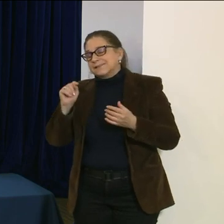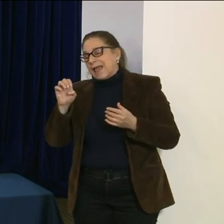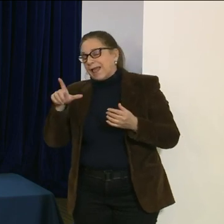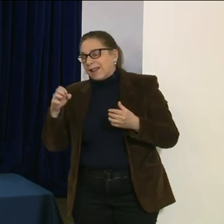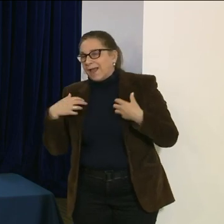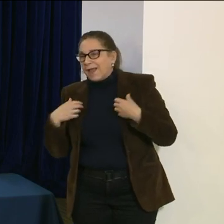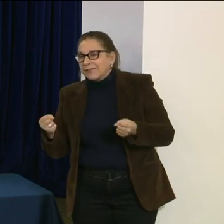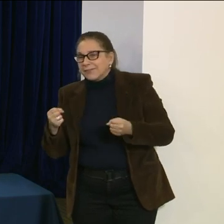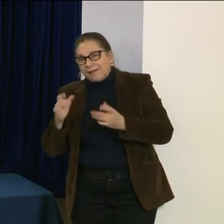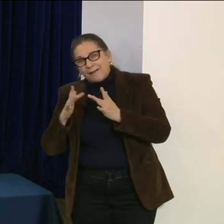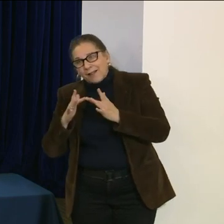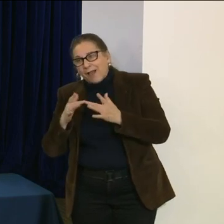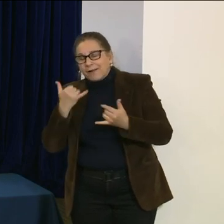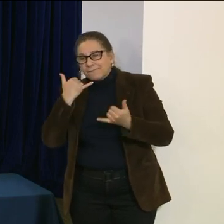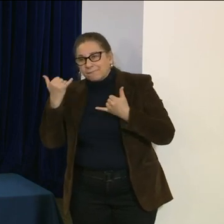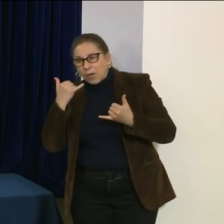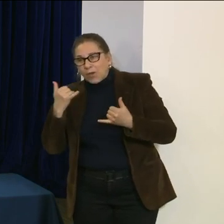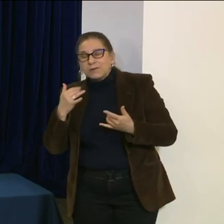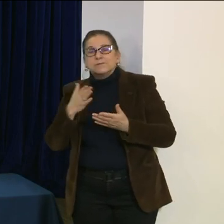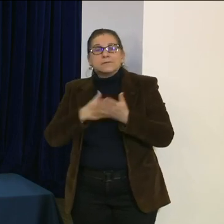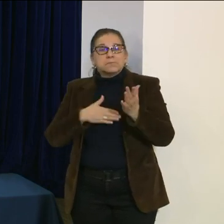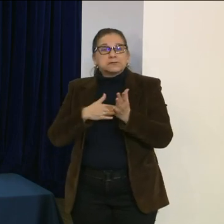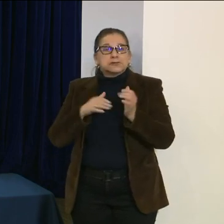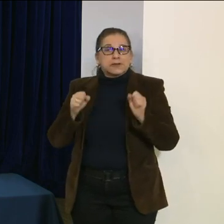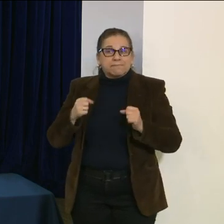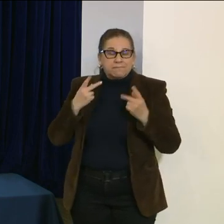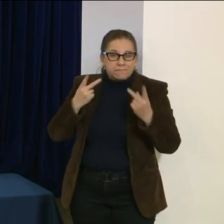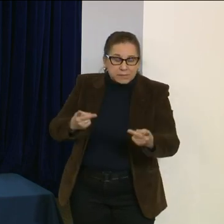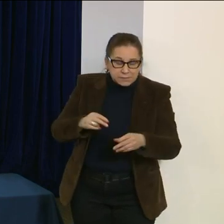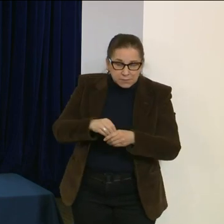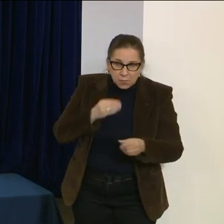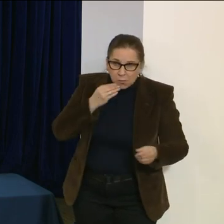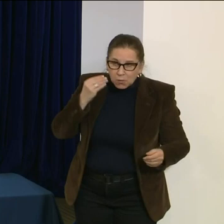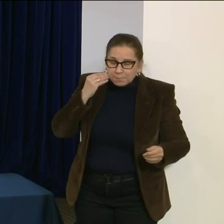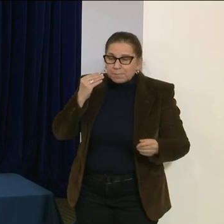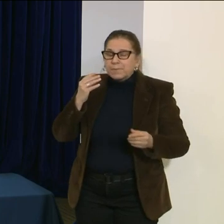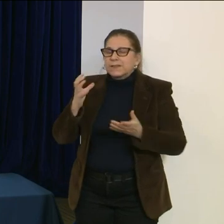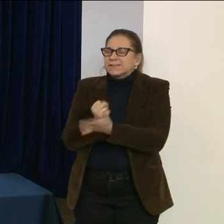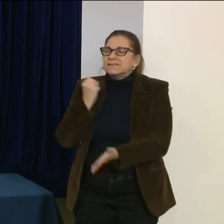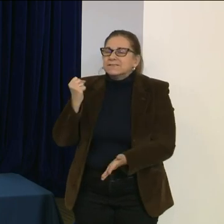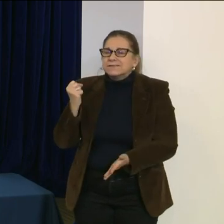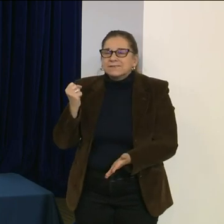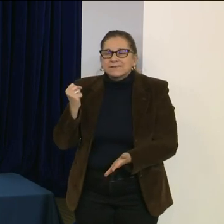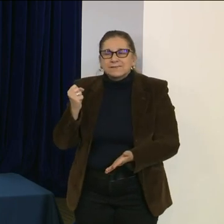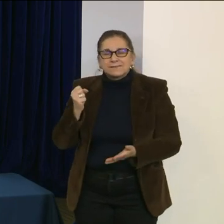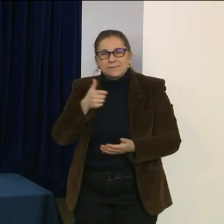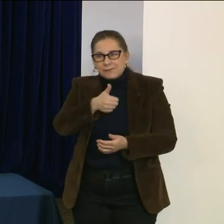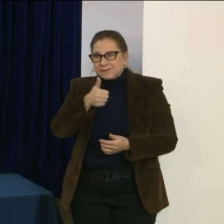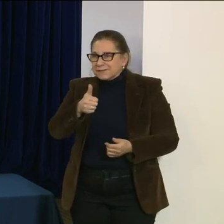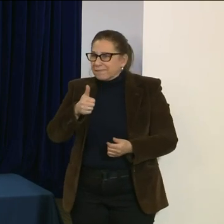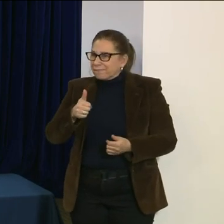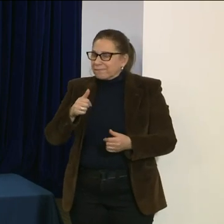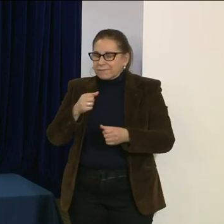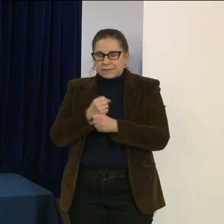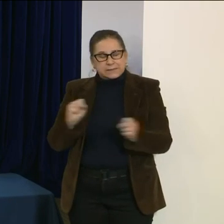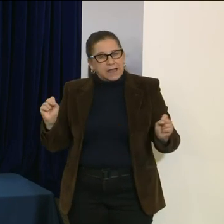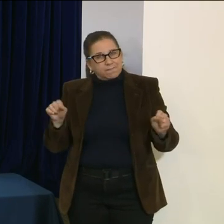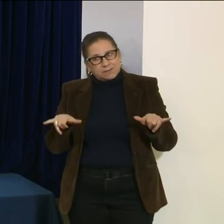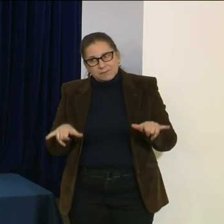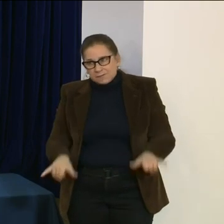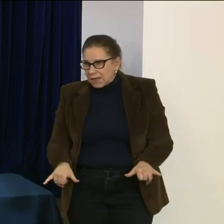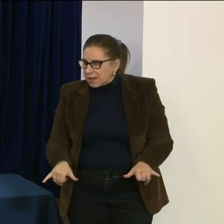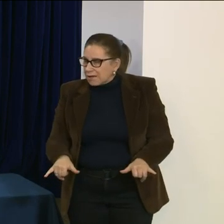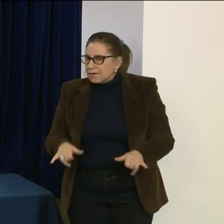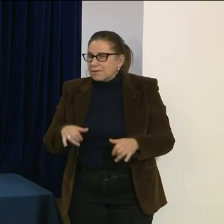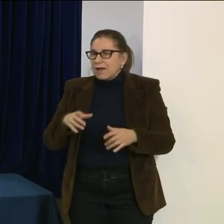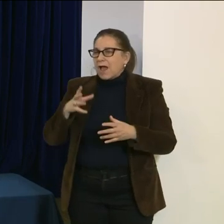help you to stay safe, help our healthcare providers stay safe, and help keep our community safe during